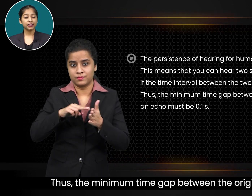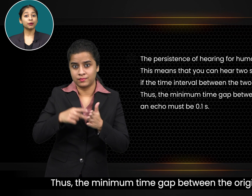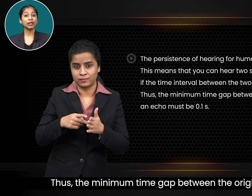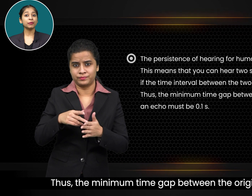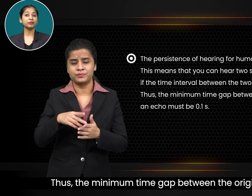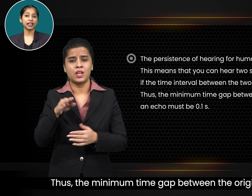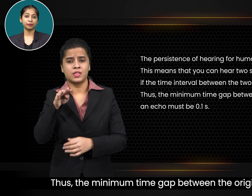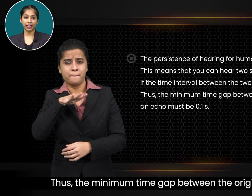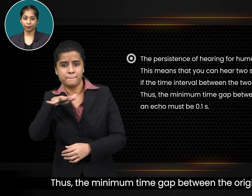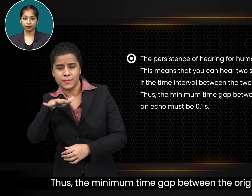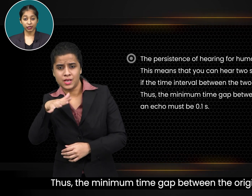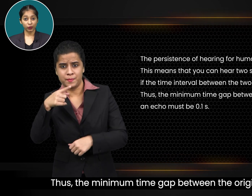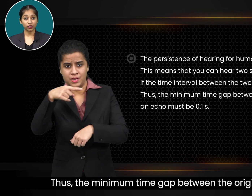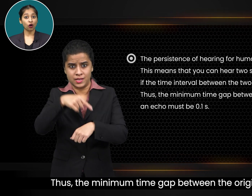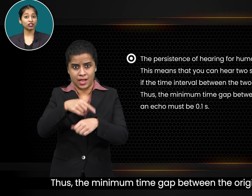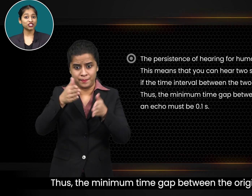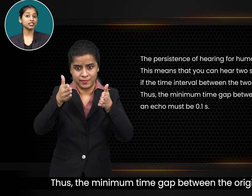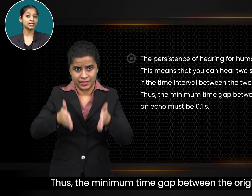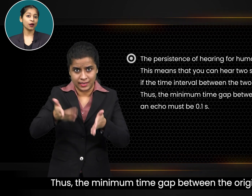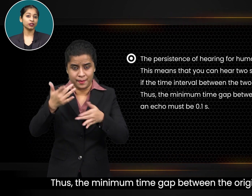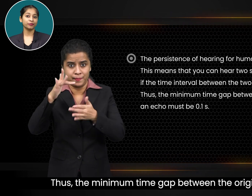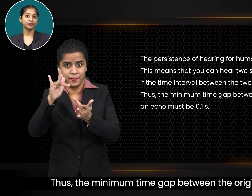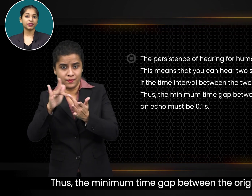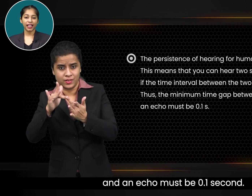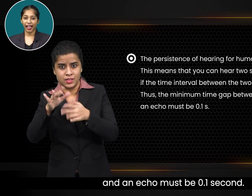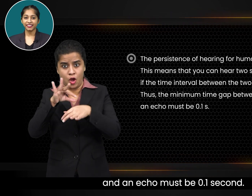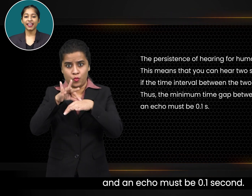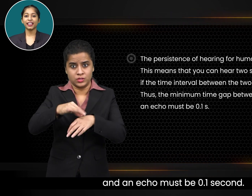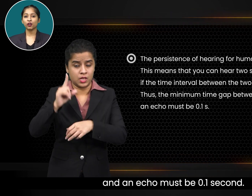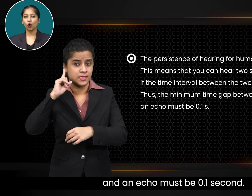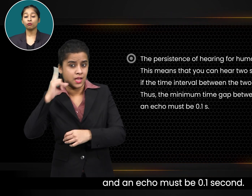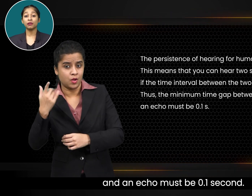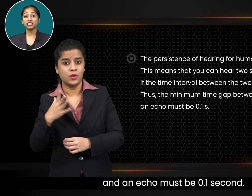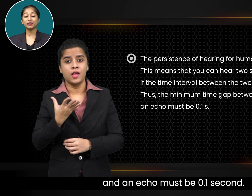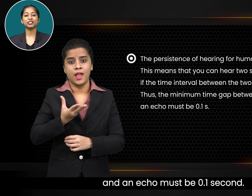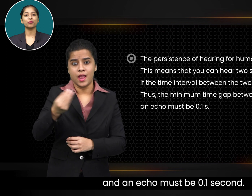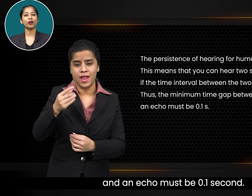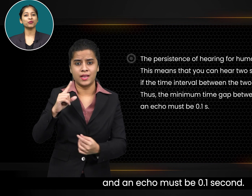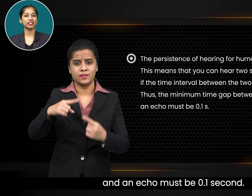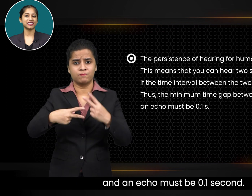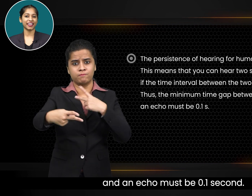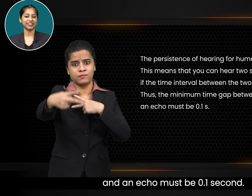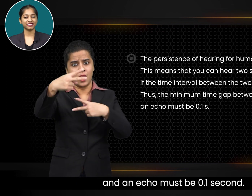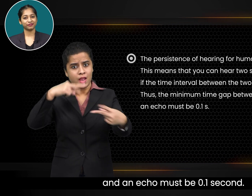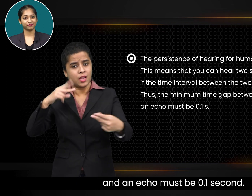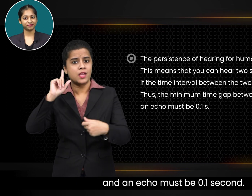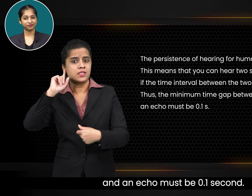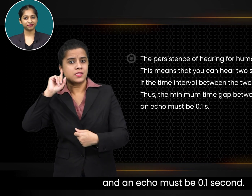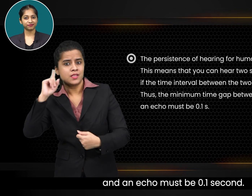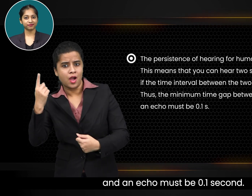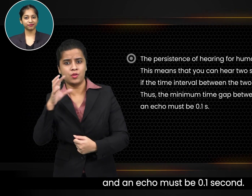Thus, the minimum time gap between the original sound and an echo must be 0.1 second.